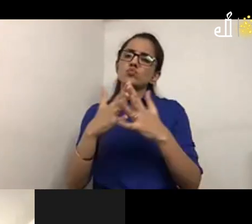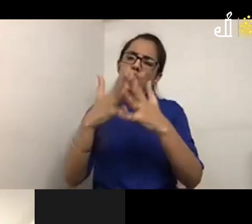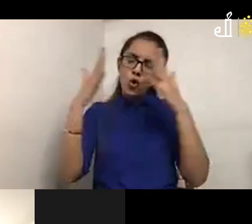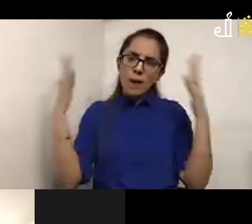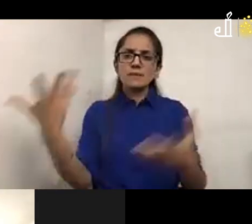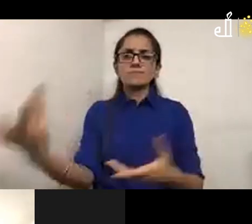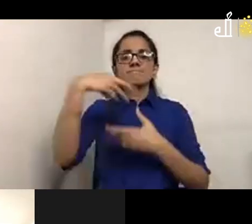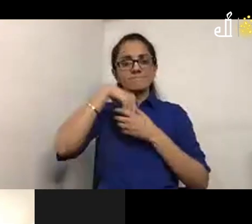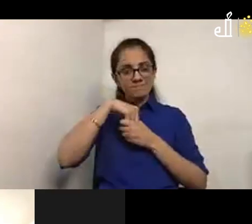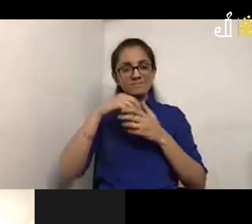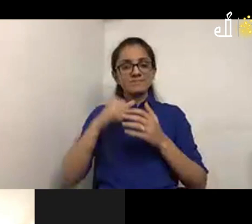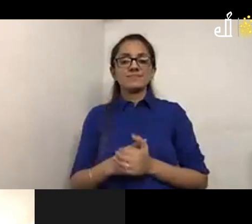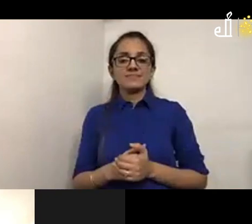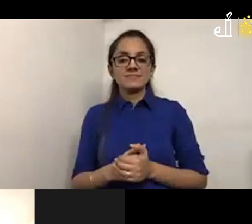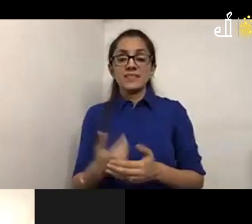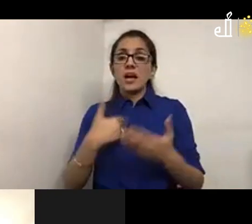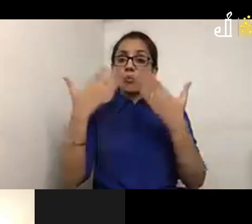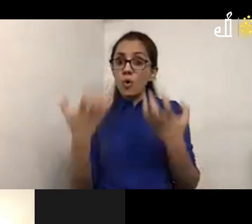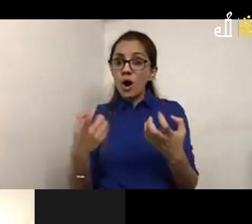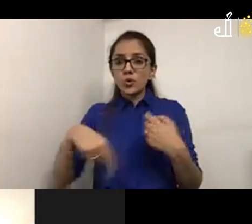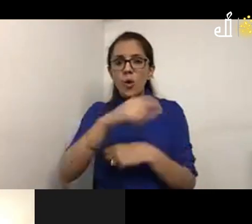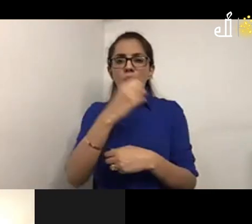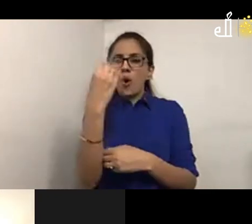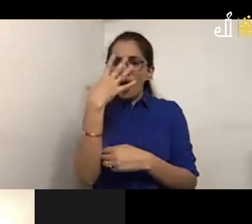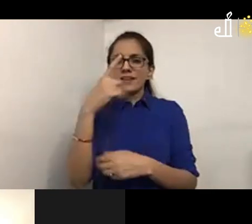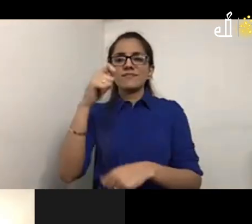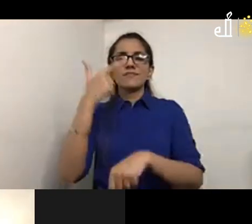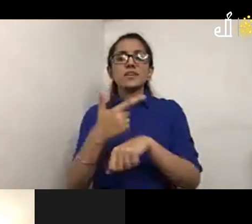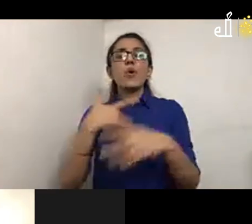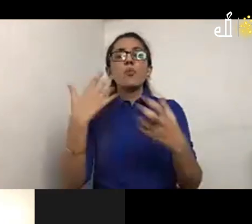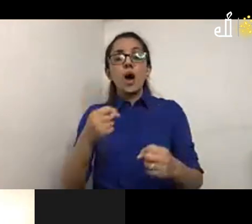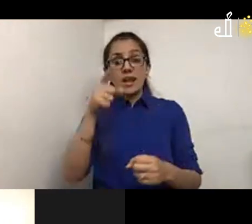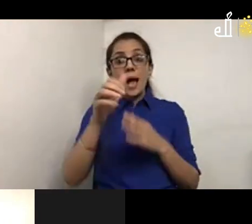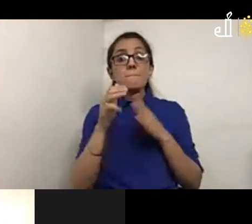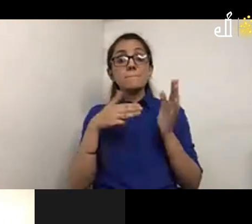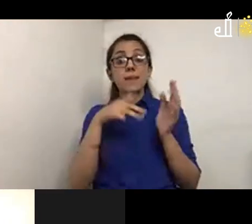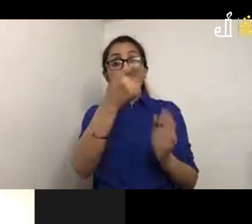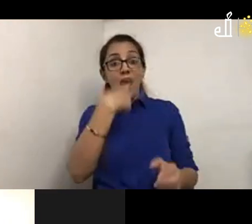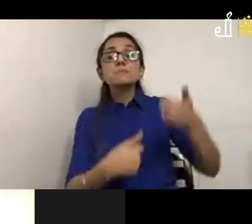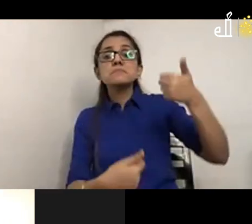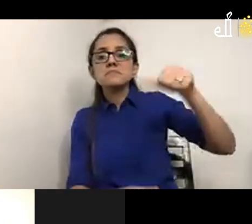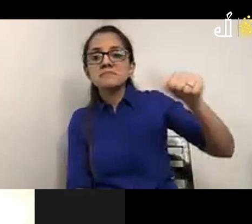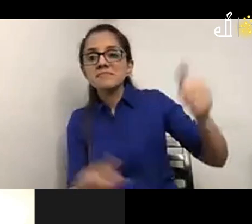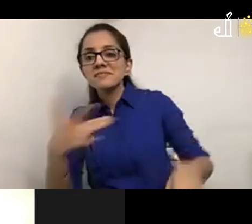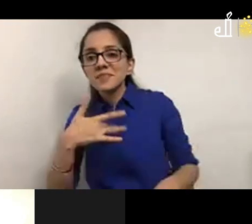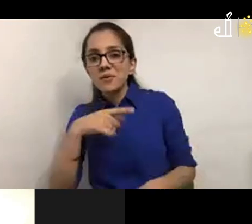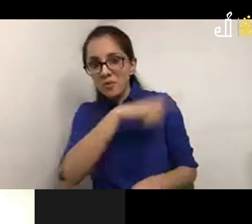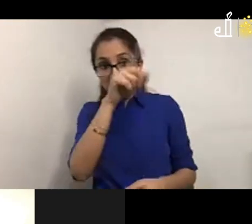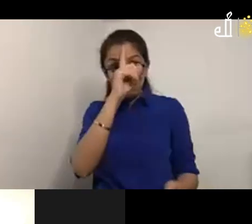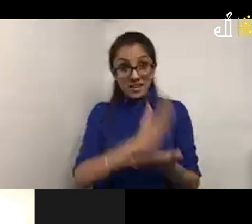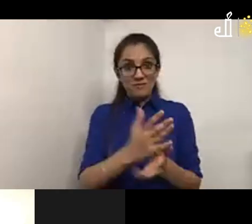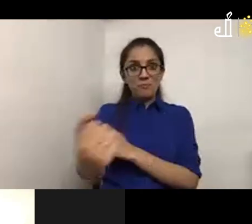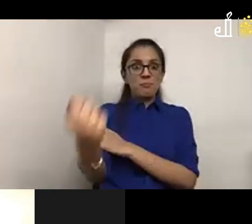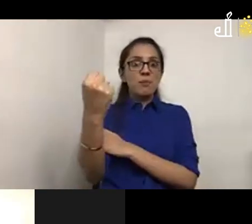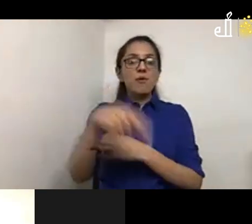here. And everybody, I just want you to turn your video on and tell me, how do you like our mission leader, Alim, who really believes in the power